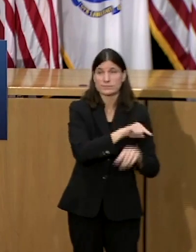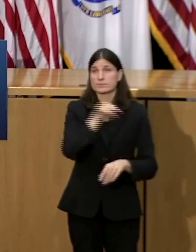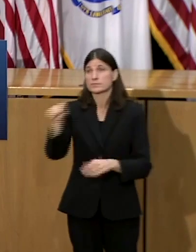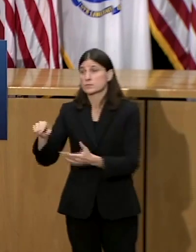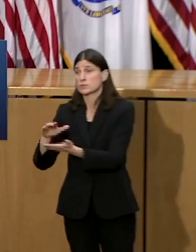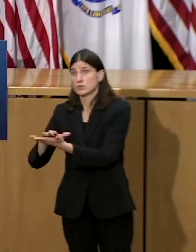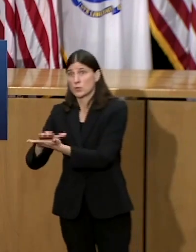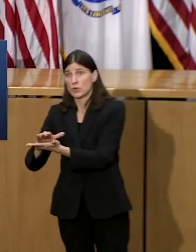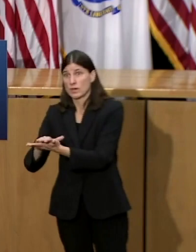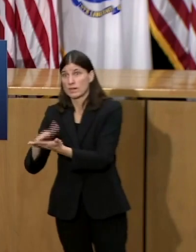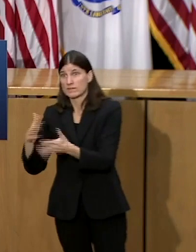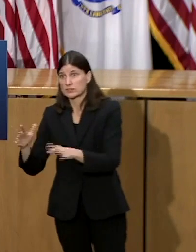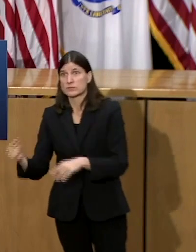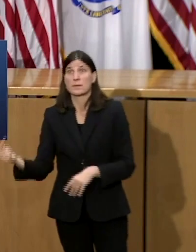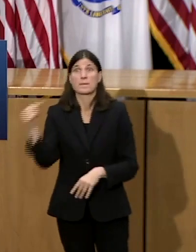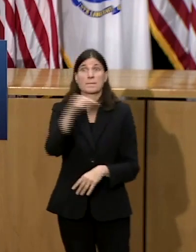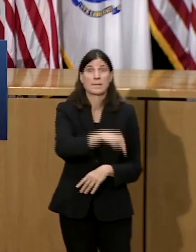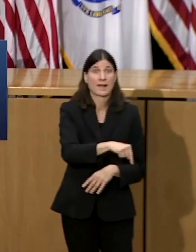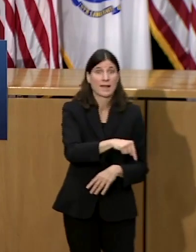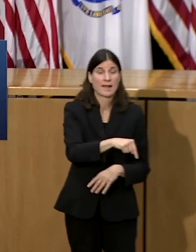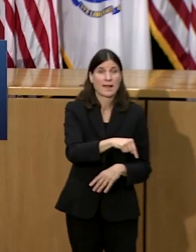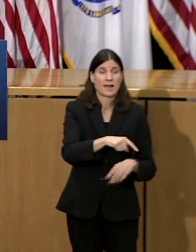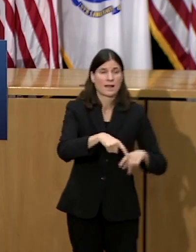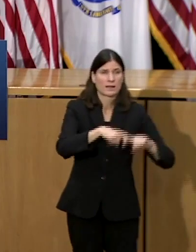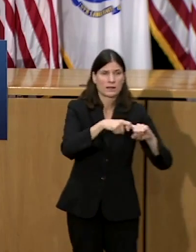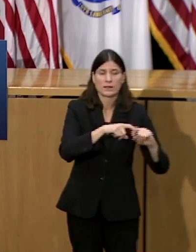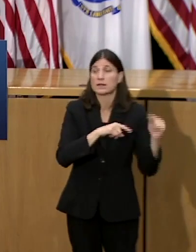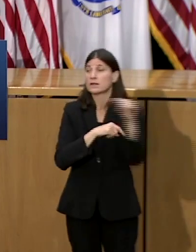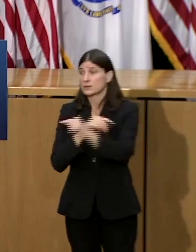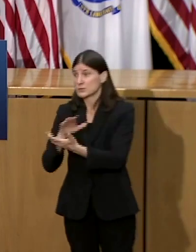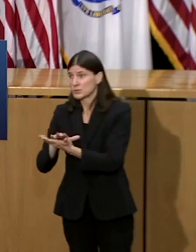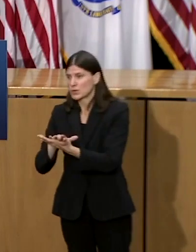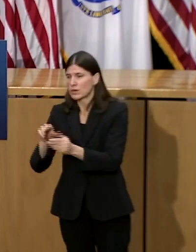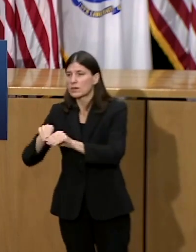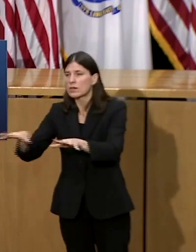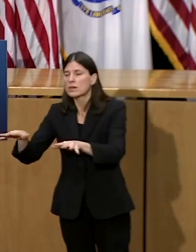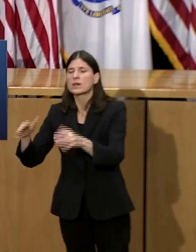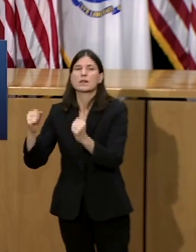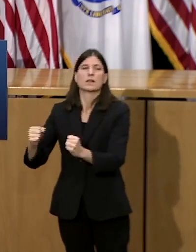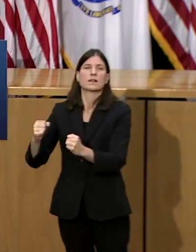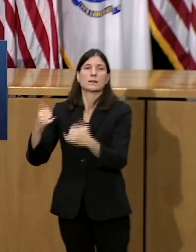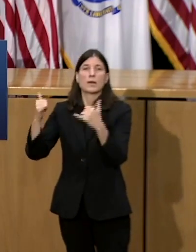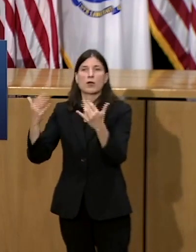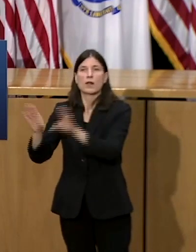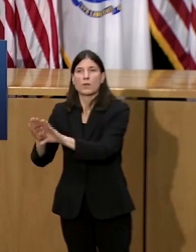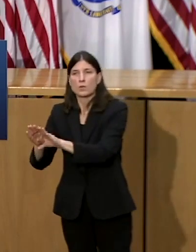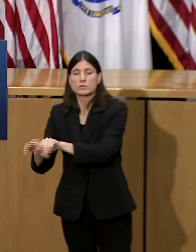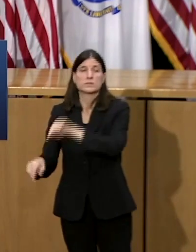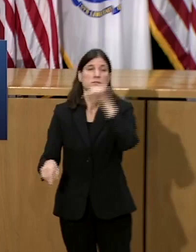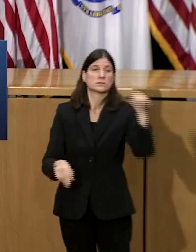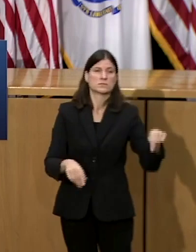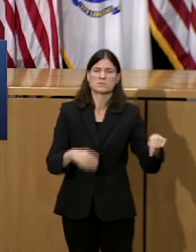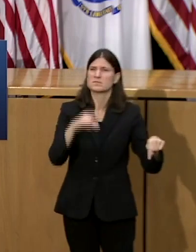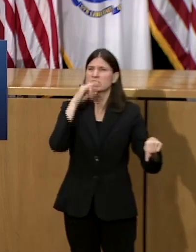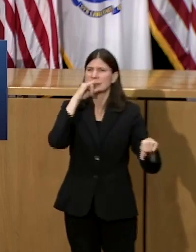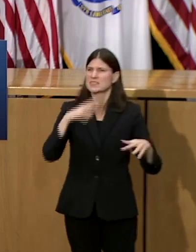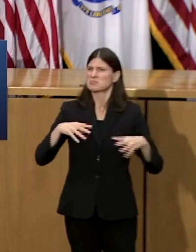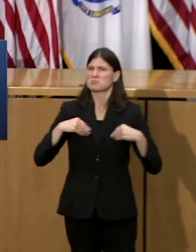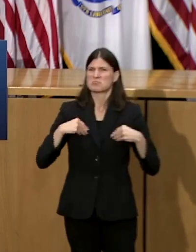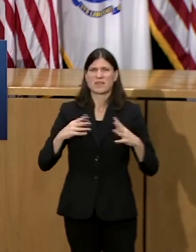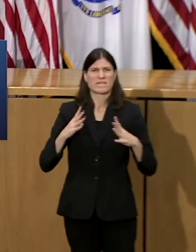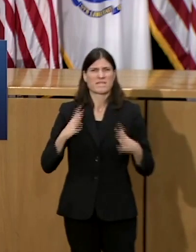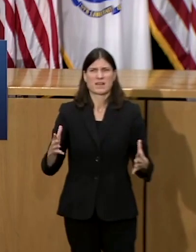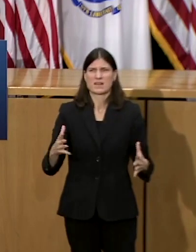people who literally have just not seen their friends or been in class for an extended period of time. I